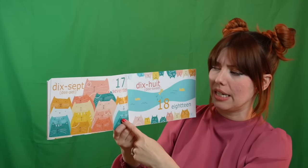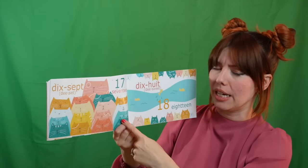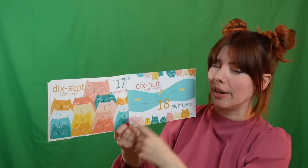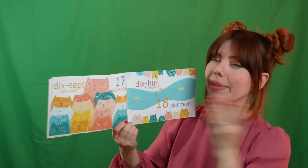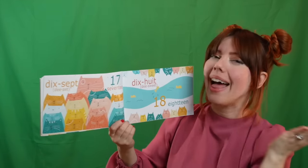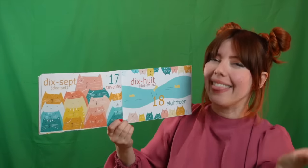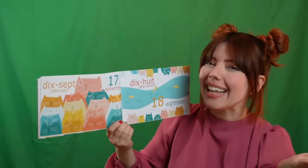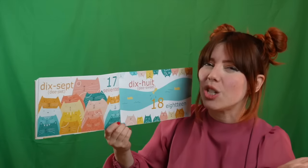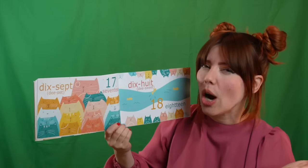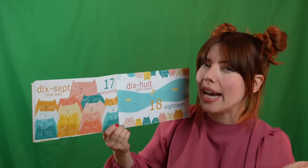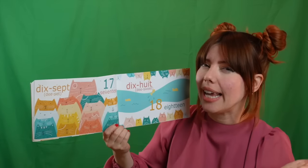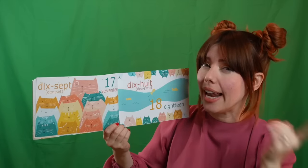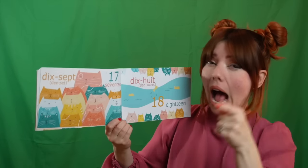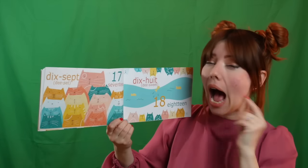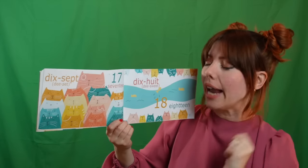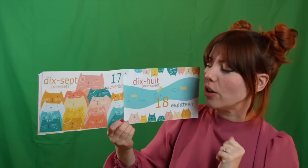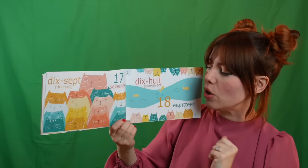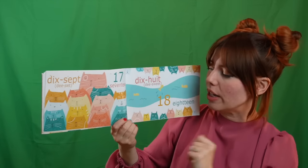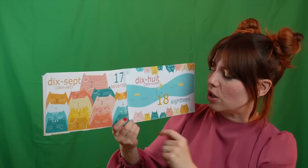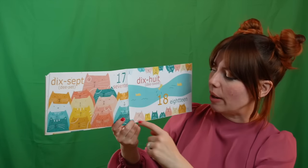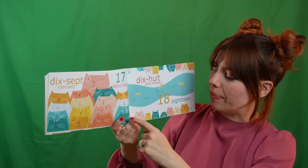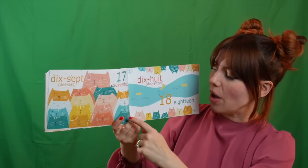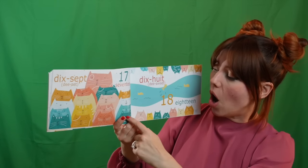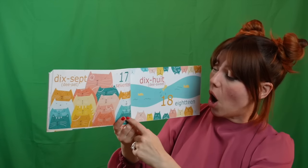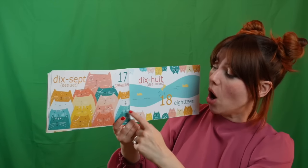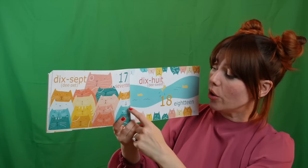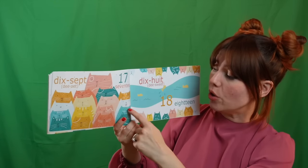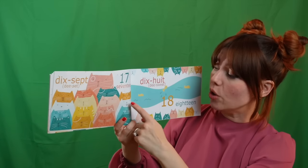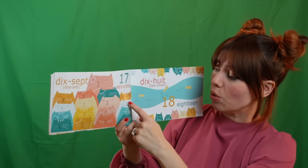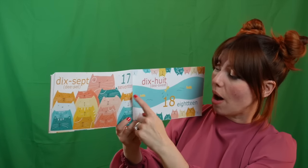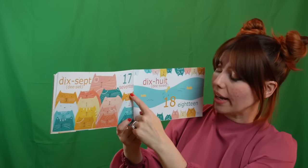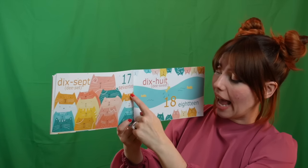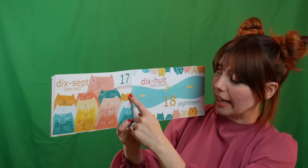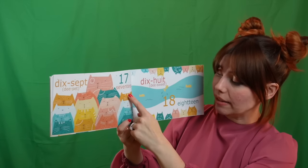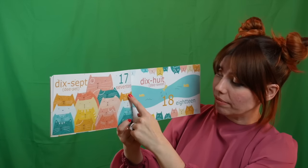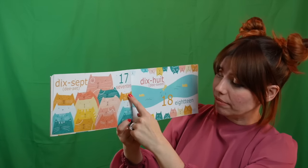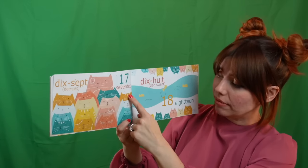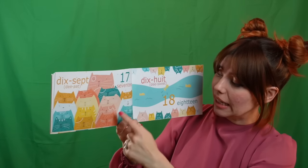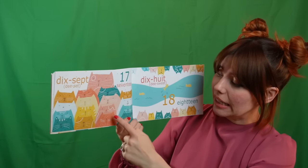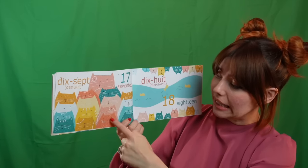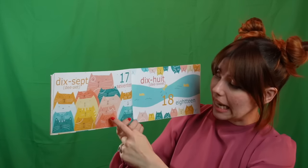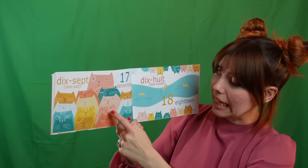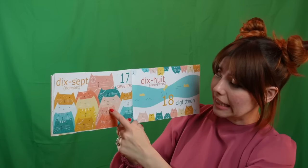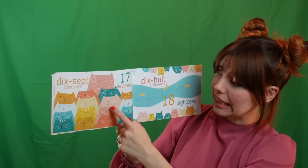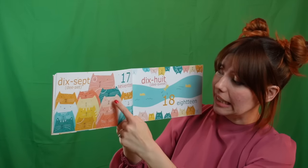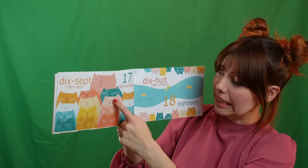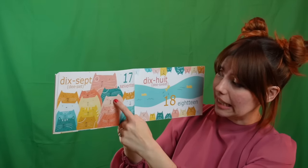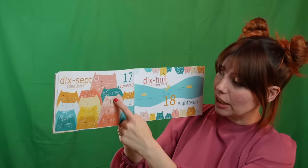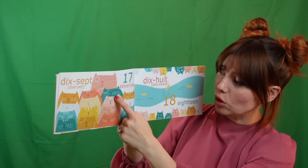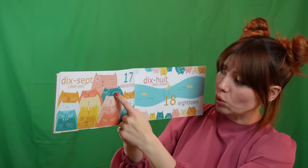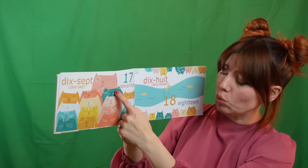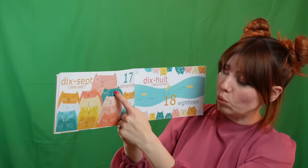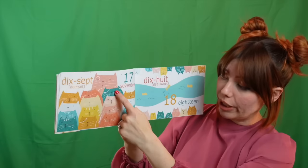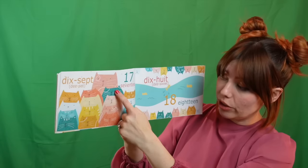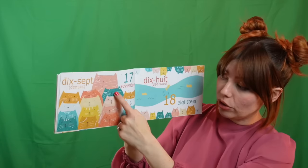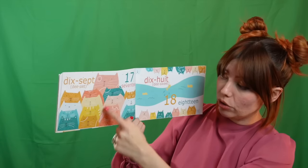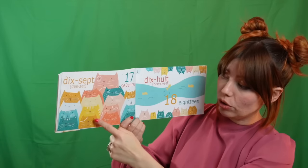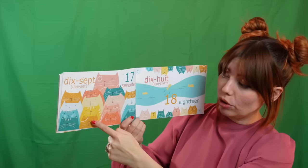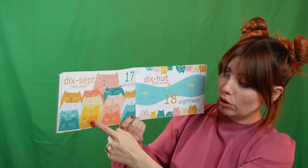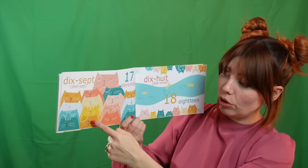here. Let's try it again. I know you can do it. 1, 2, 3, 4, 5, 6, 7, 8,